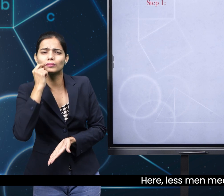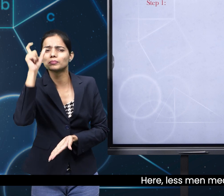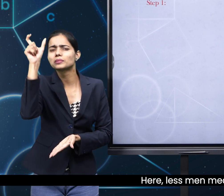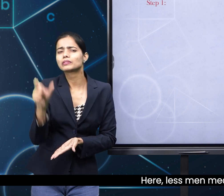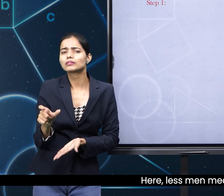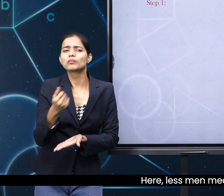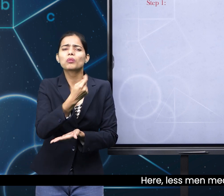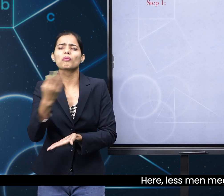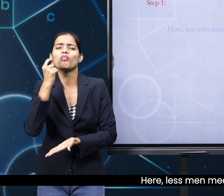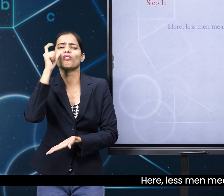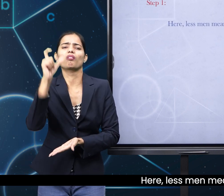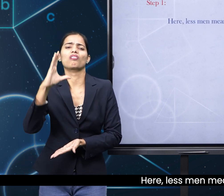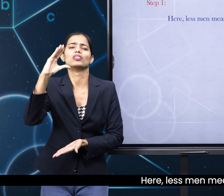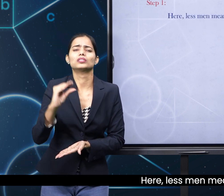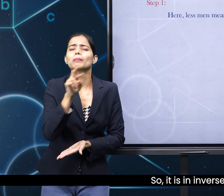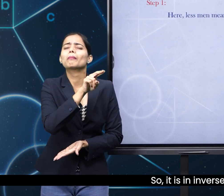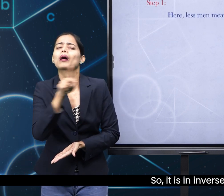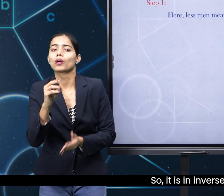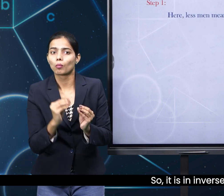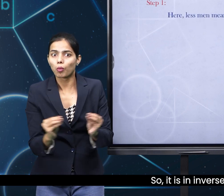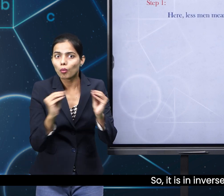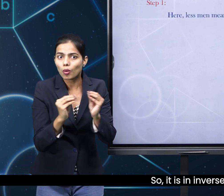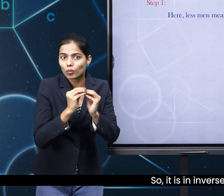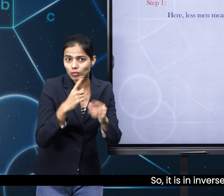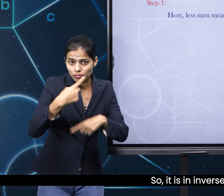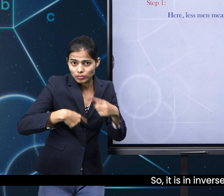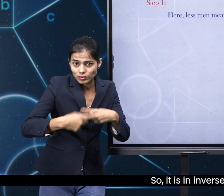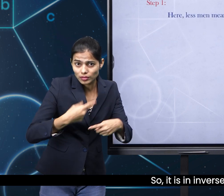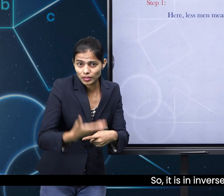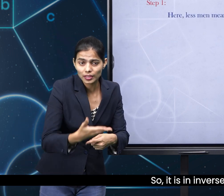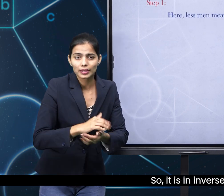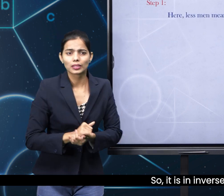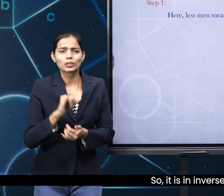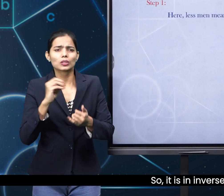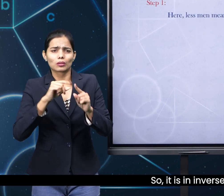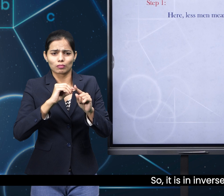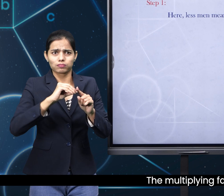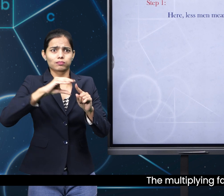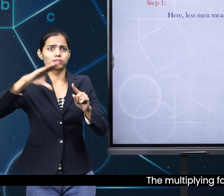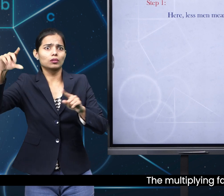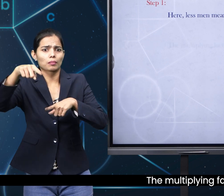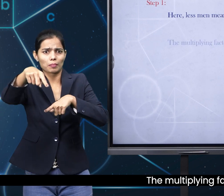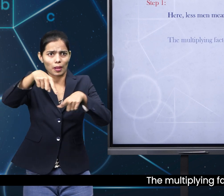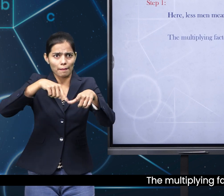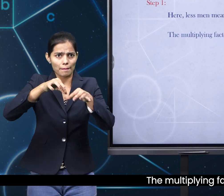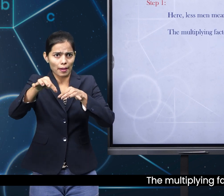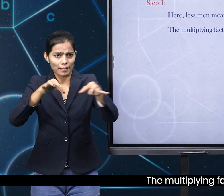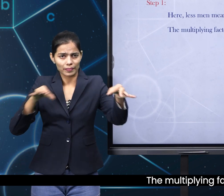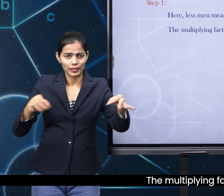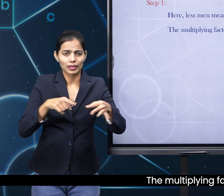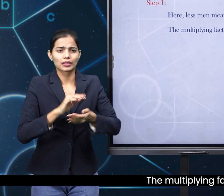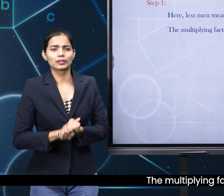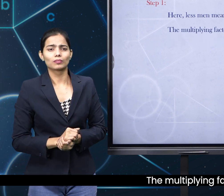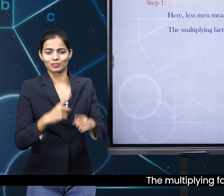Here less men mean more days, so it is in inverse proportion. The multiplying factor